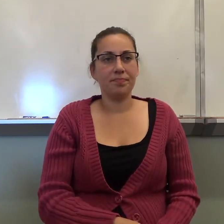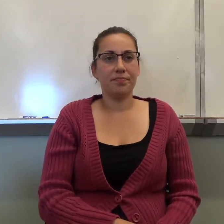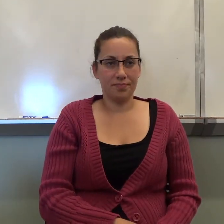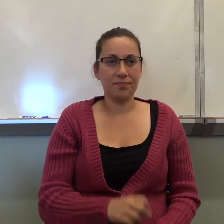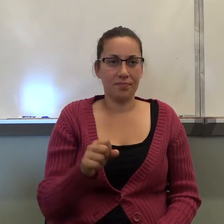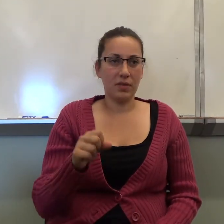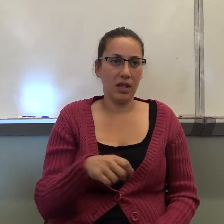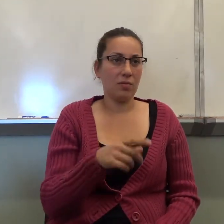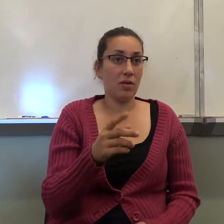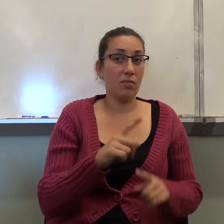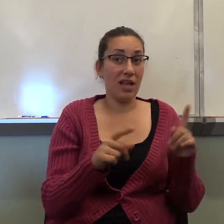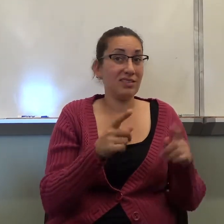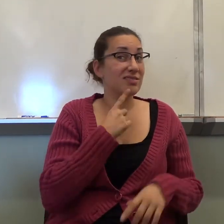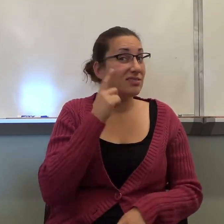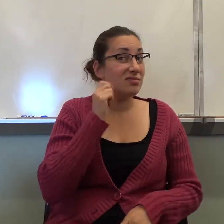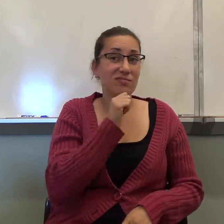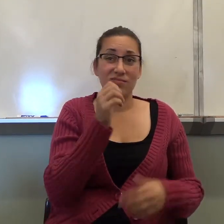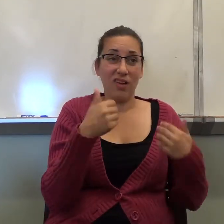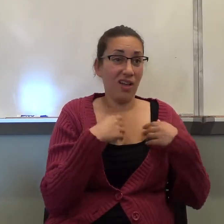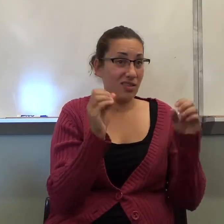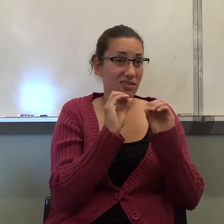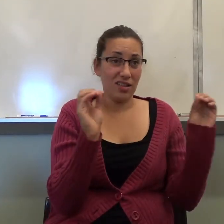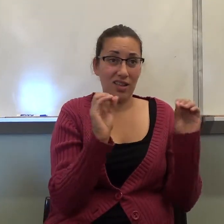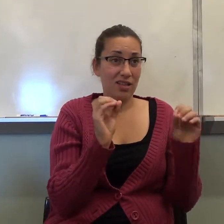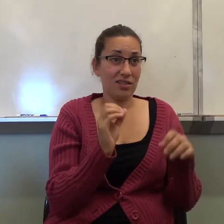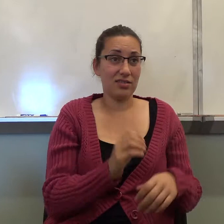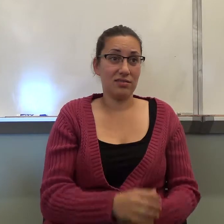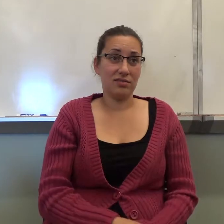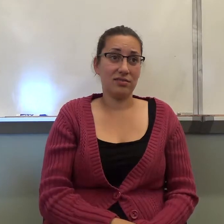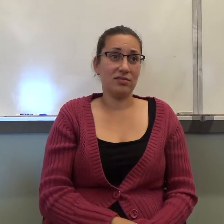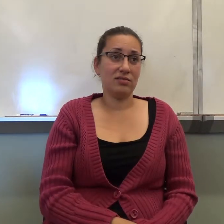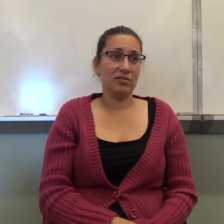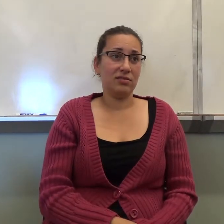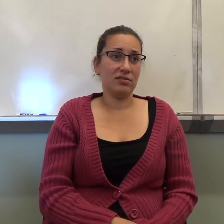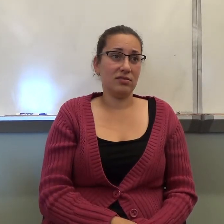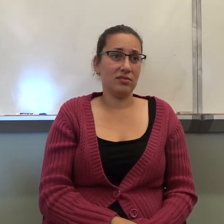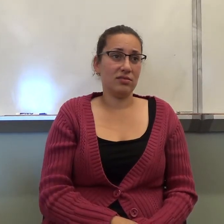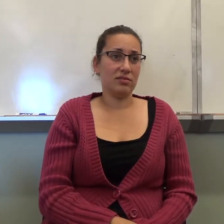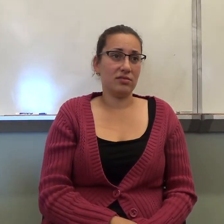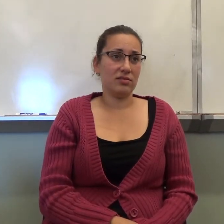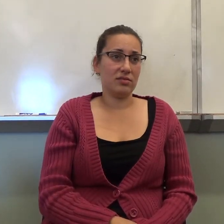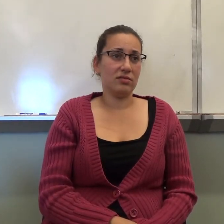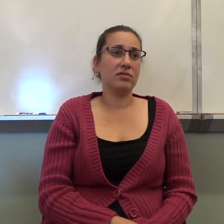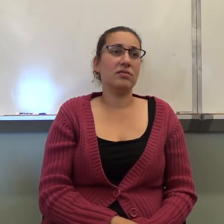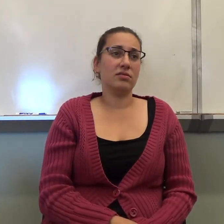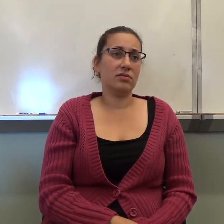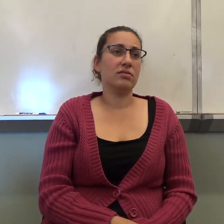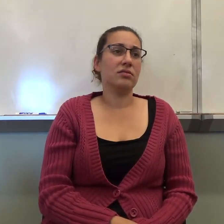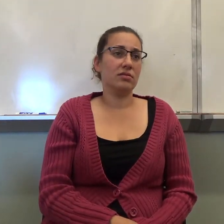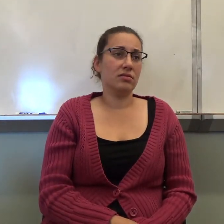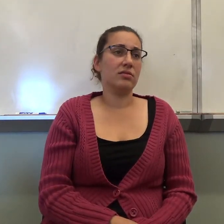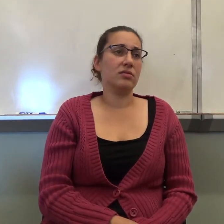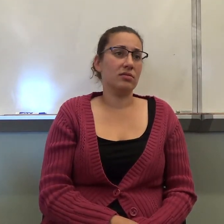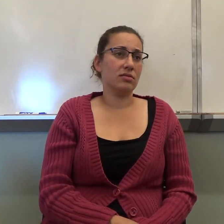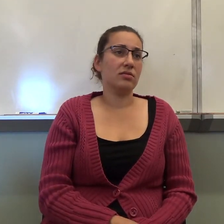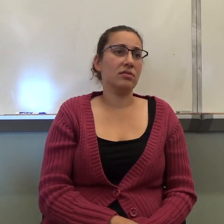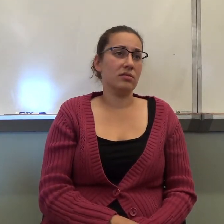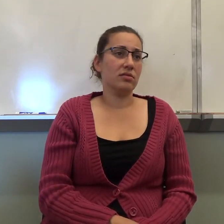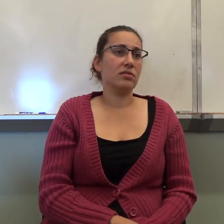You can pull it out on the right or the left. It doesn't make any difference. All right, here it's multiplied by a 3, and then I have added to that the same